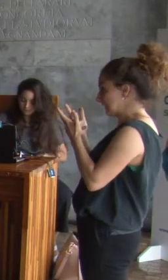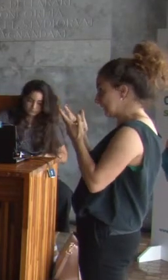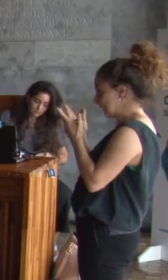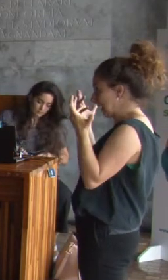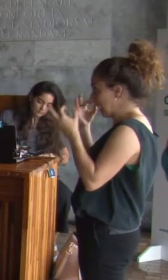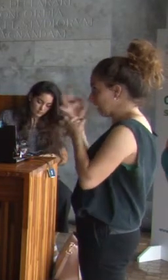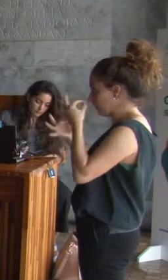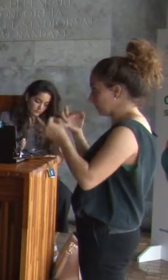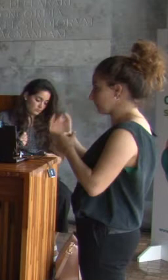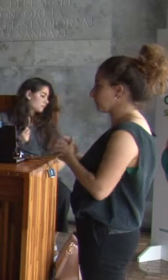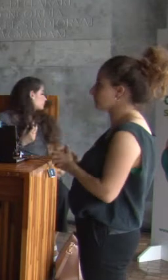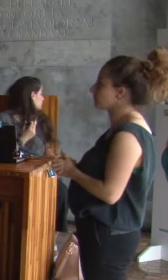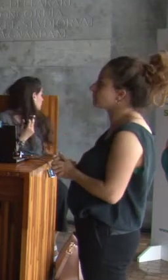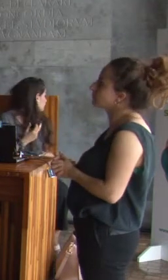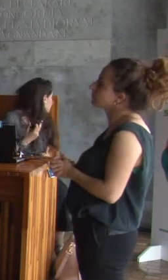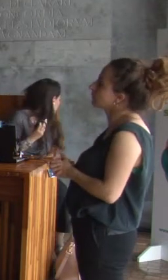diagrams, graphs, and tables.